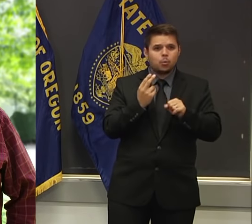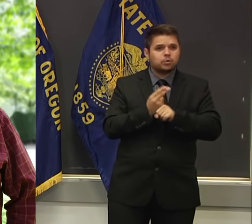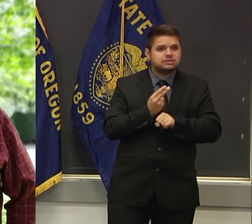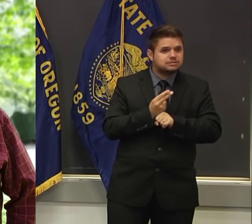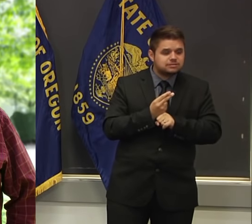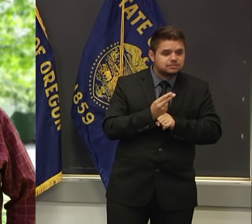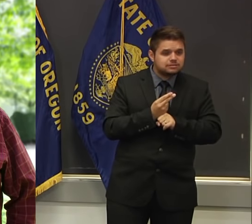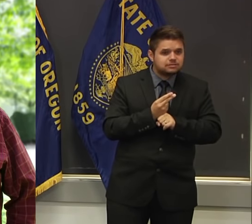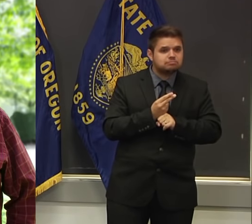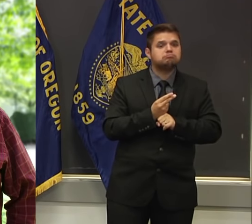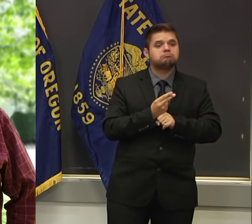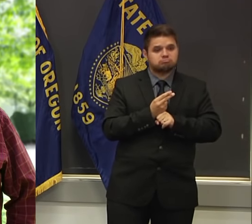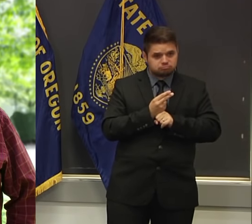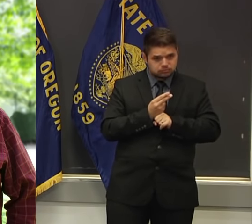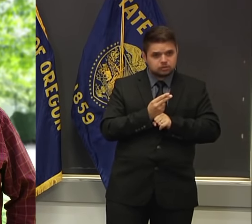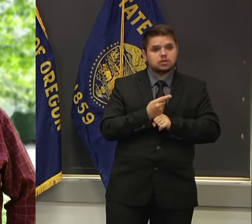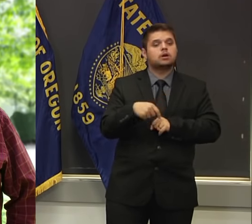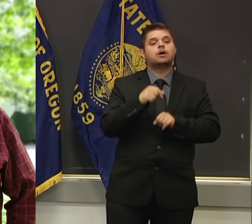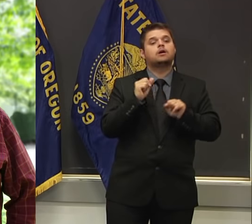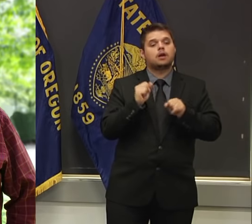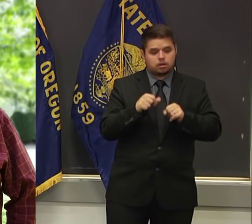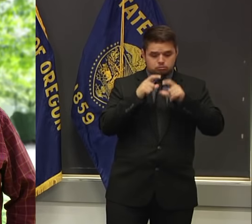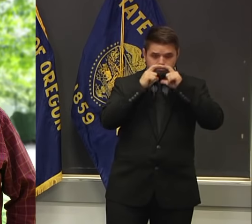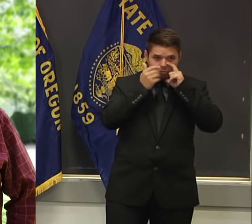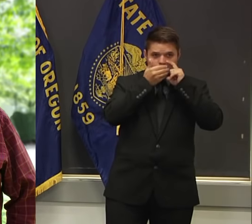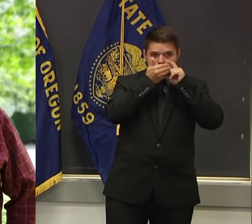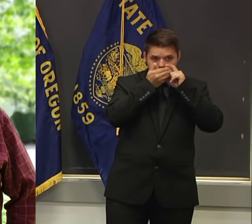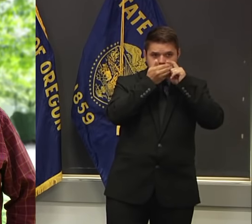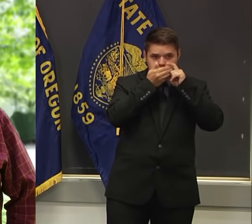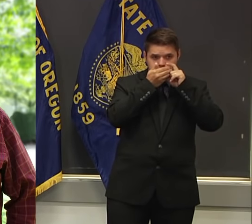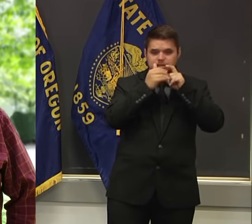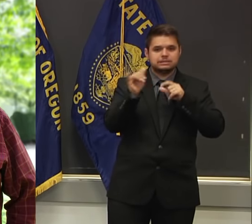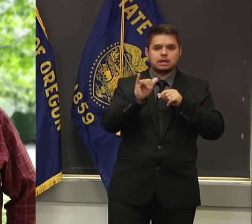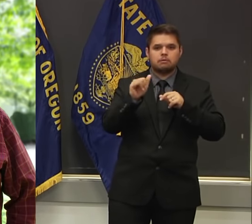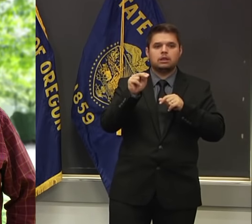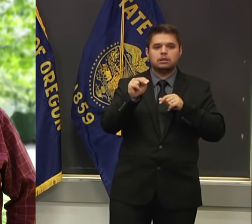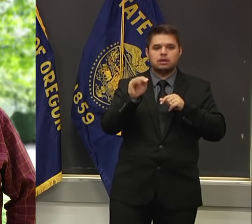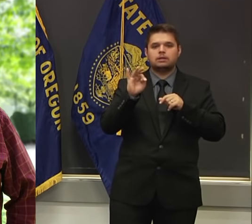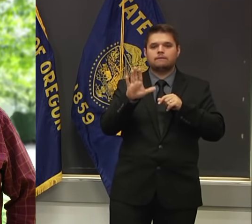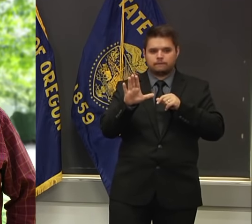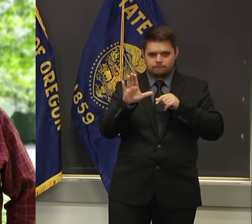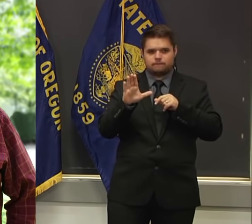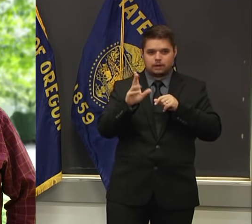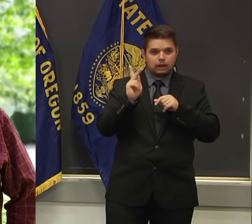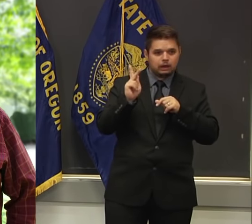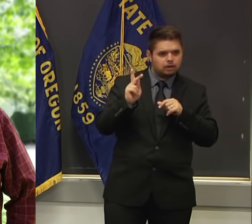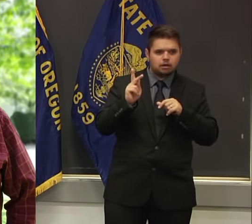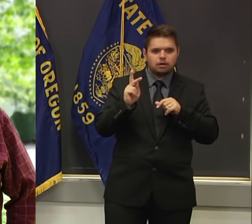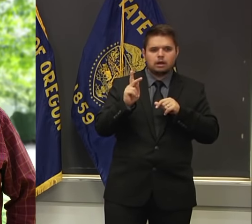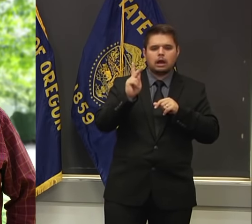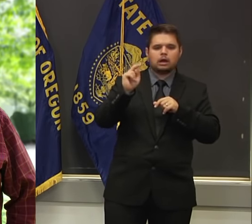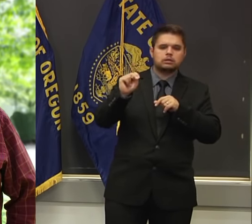extended periods of time are the KN95s that I was talking about earlier. Excuse me, the N95s